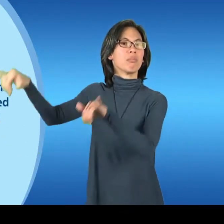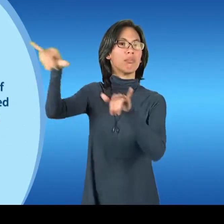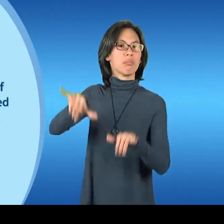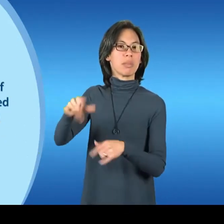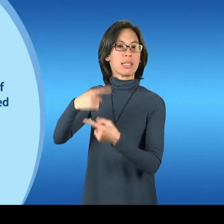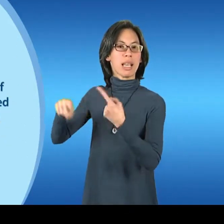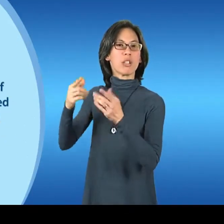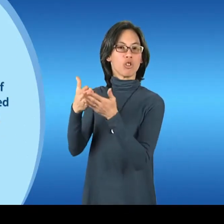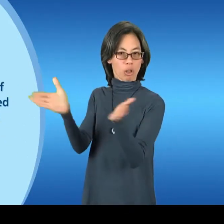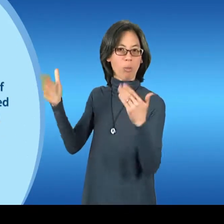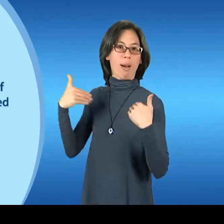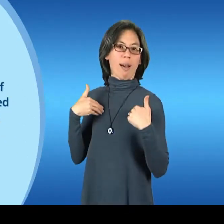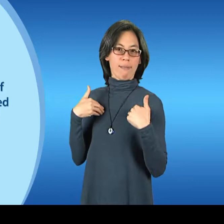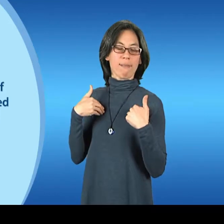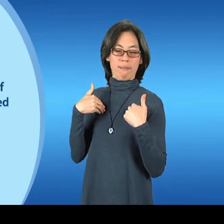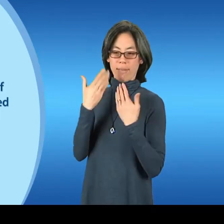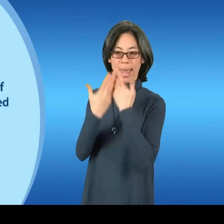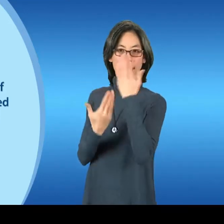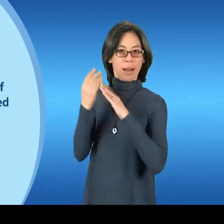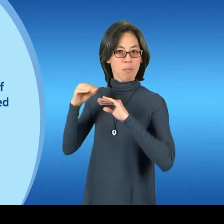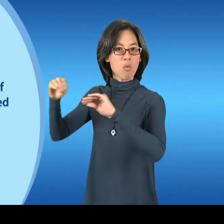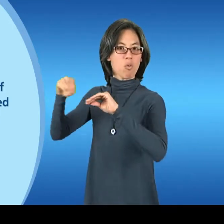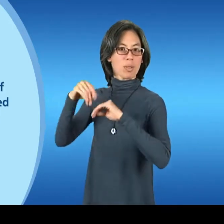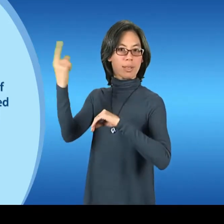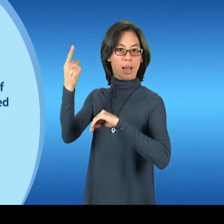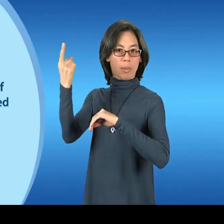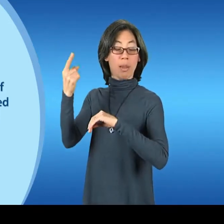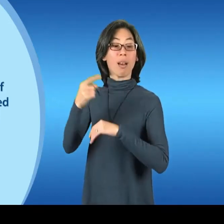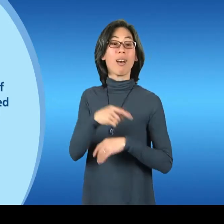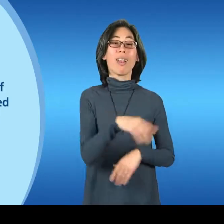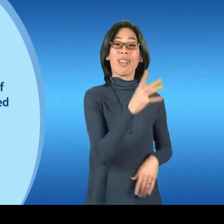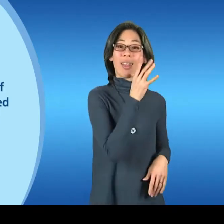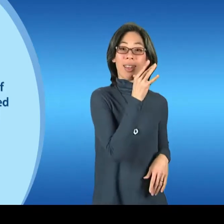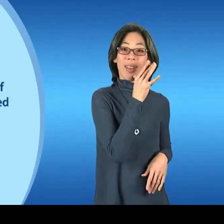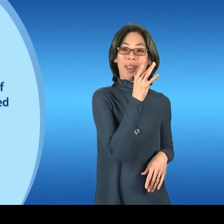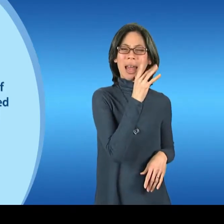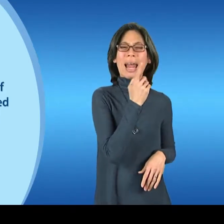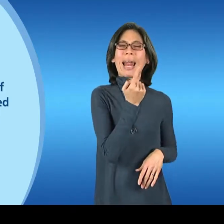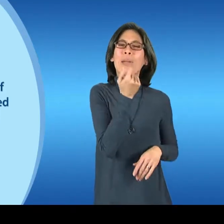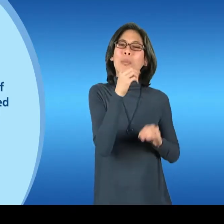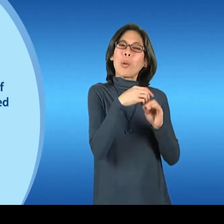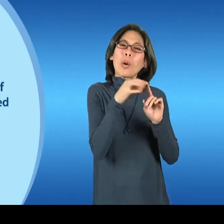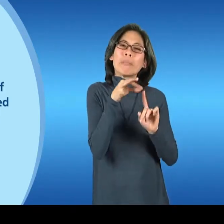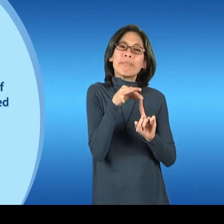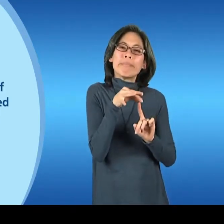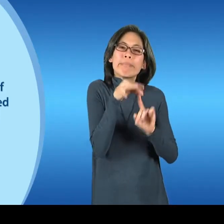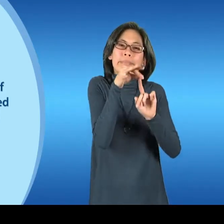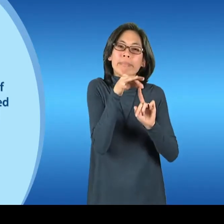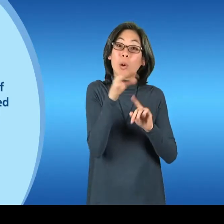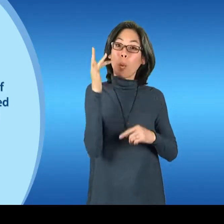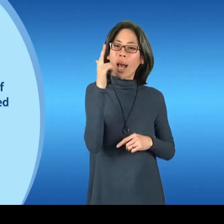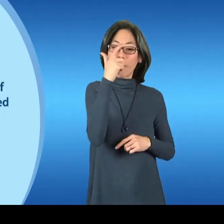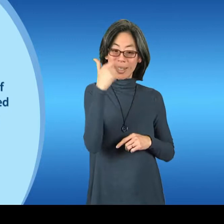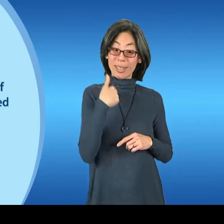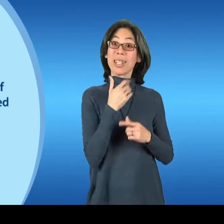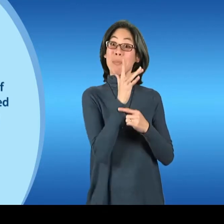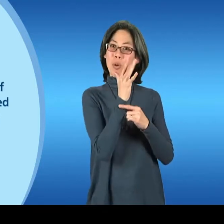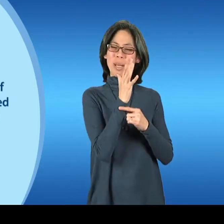general. The hand itself moves in space. Mommy is a little bit more exceptional, because even though there's